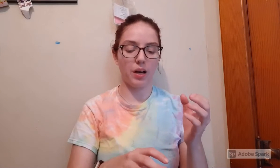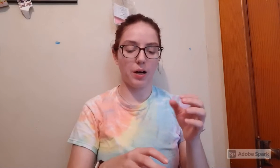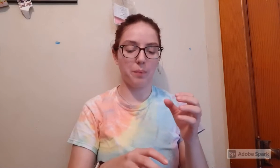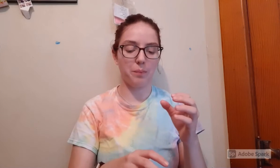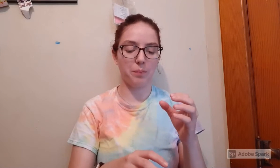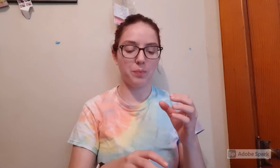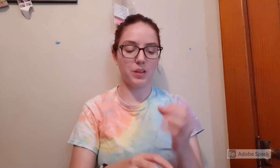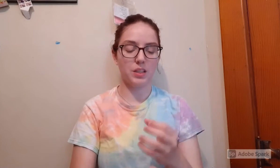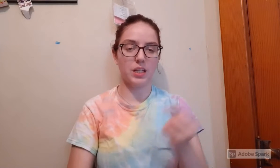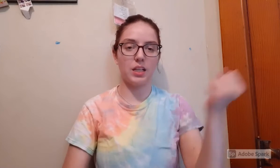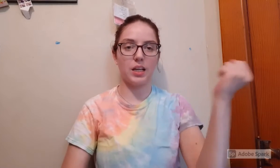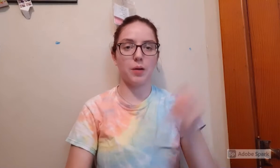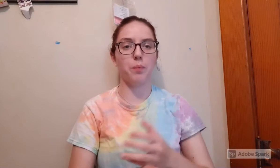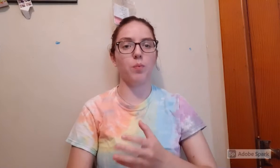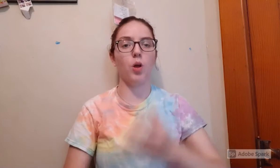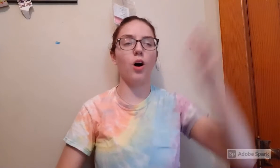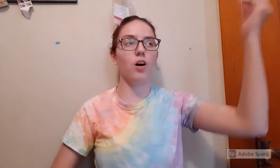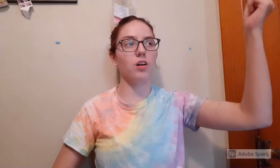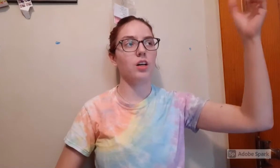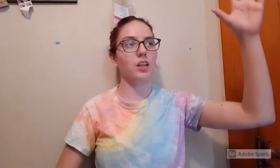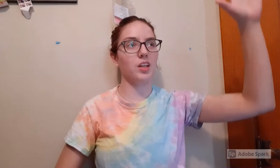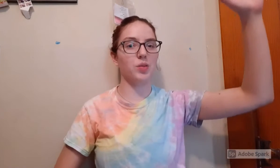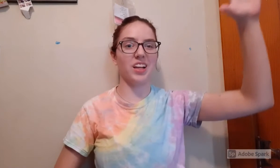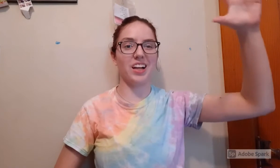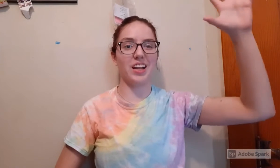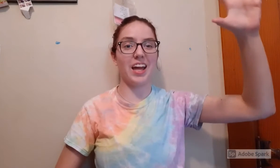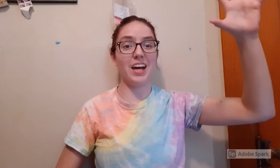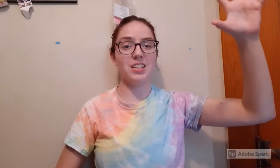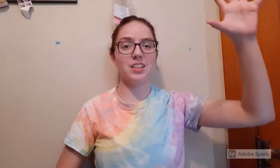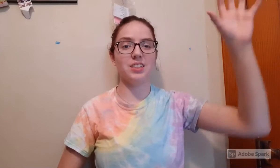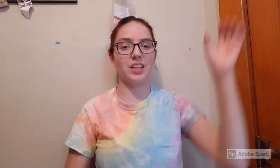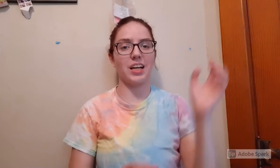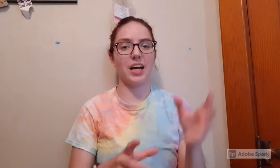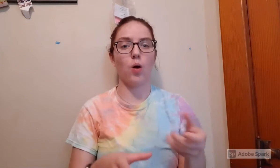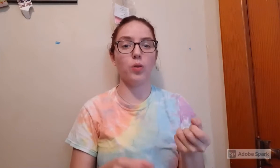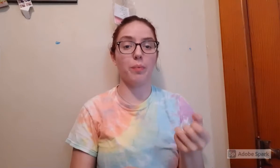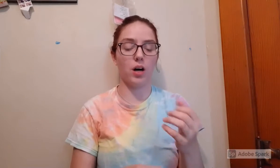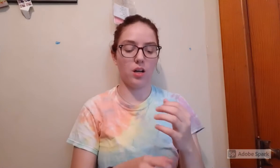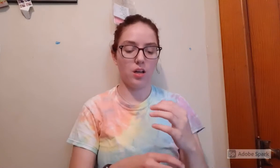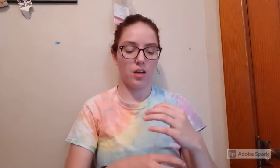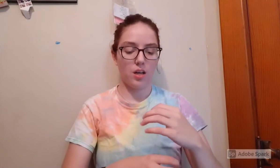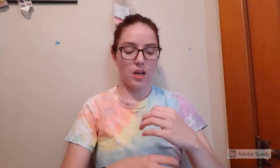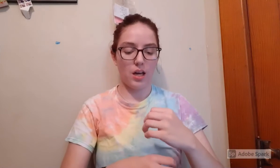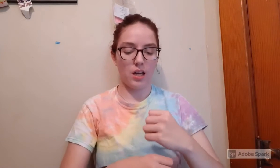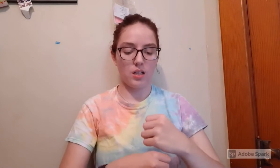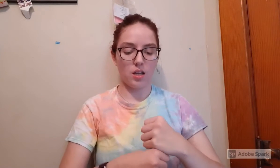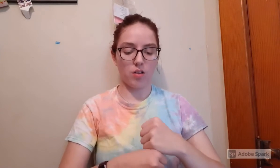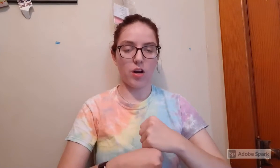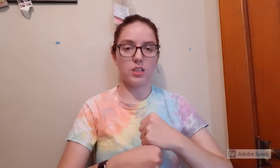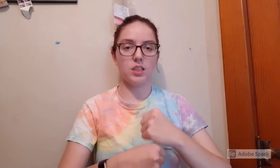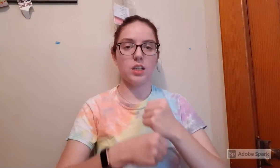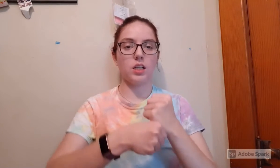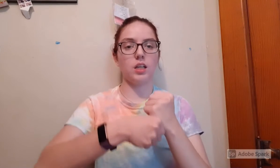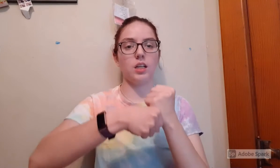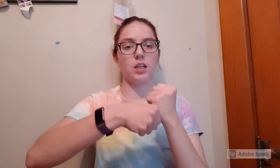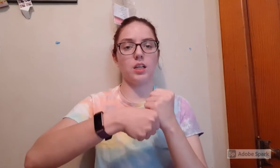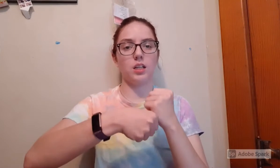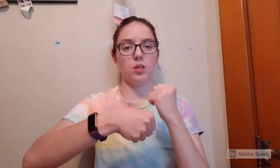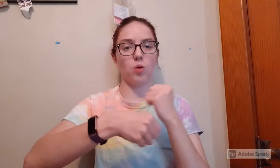kind of like a long thing with like a net to like hold the ball. And a lacrosse stick, you hold